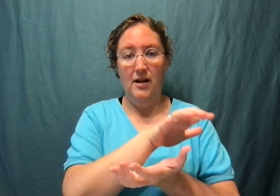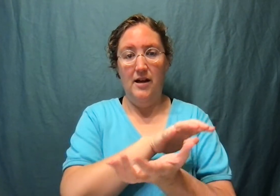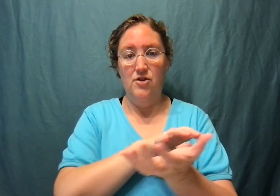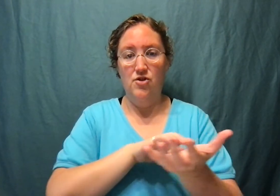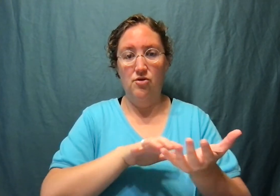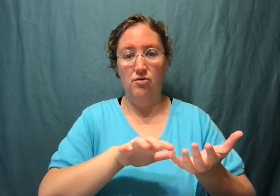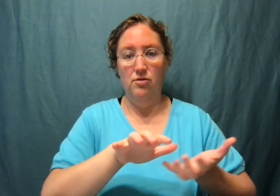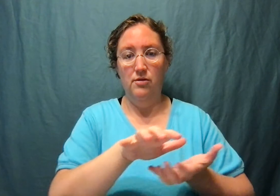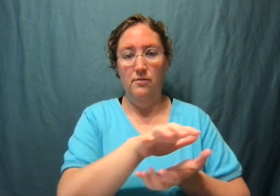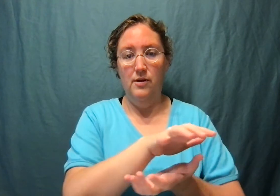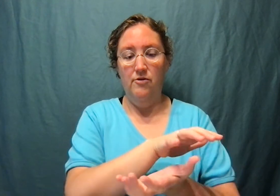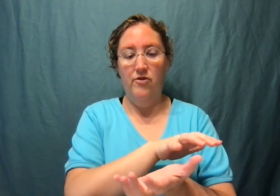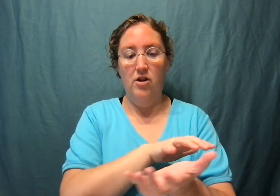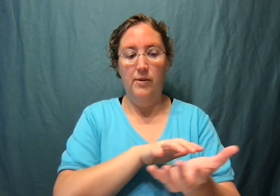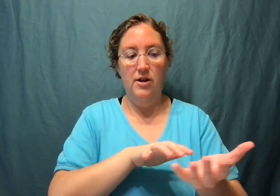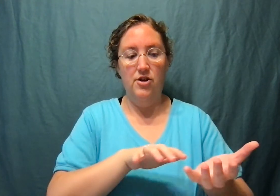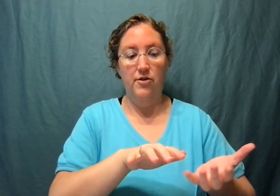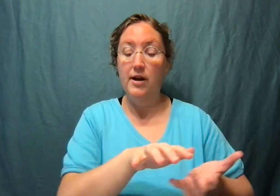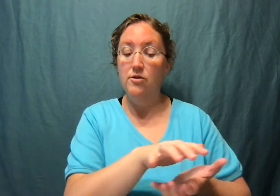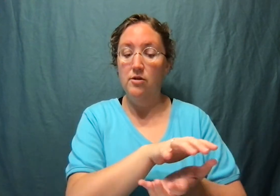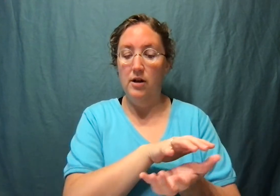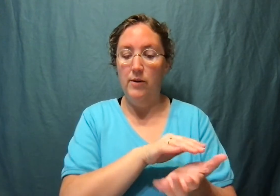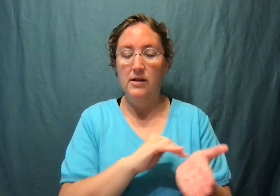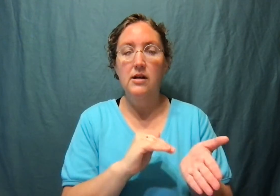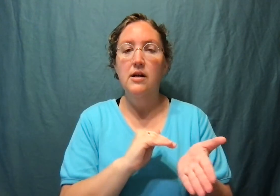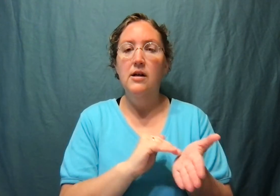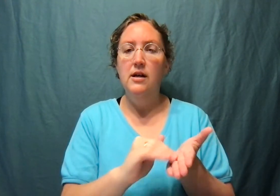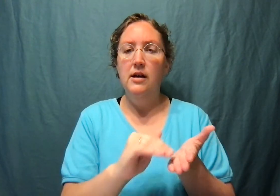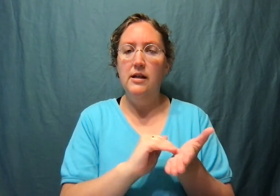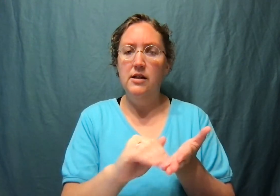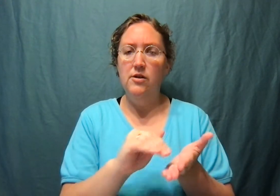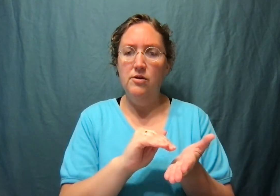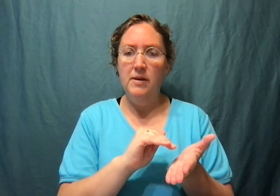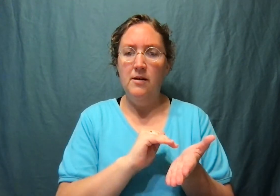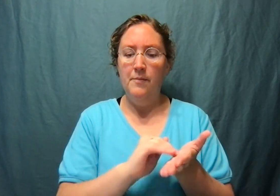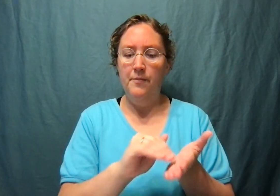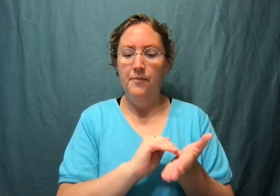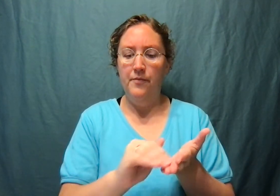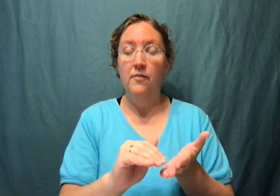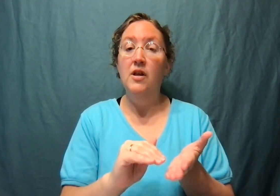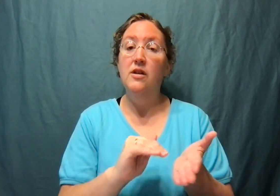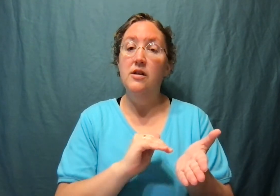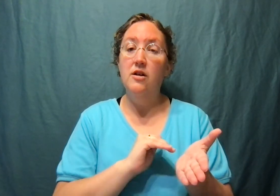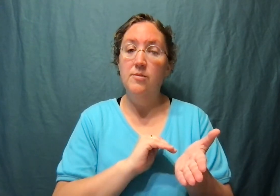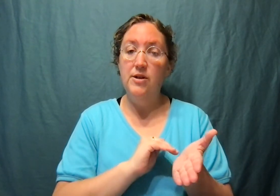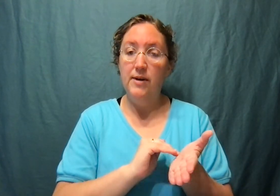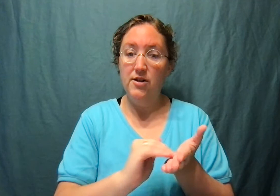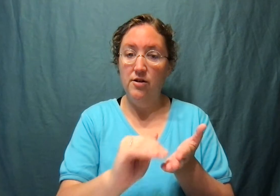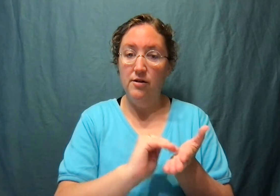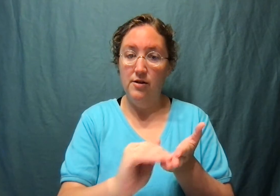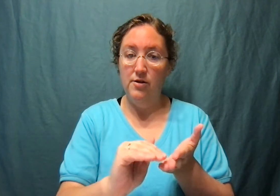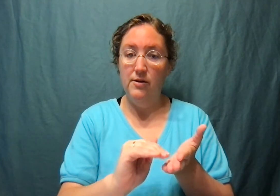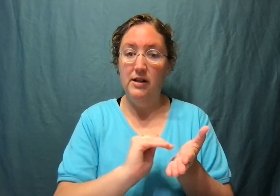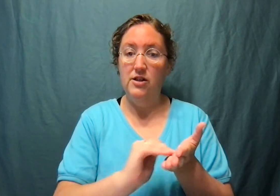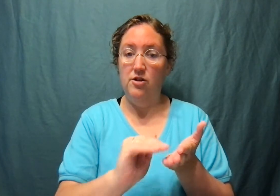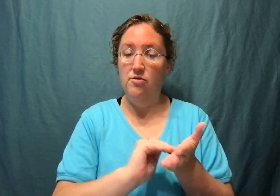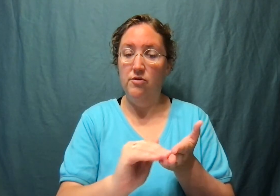Hands circled, following each other counterclockwise. Excuse me. This can also be directional, to excuse or